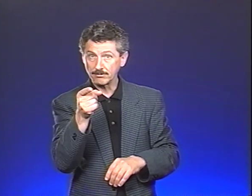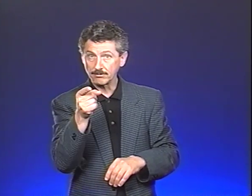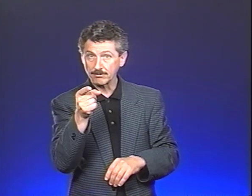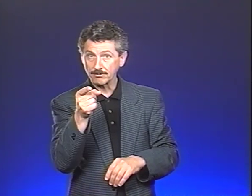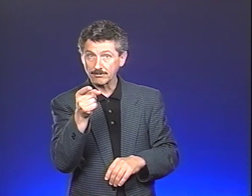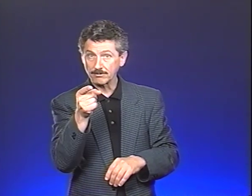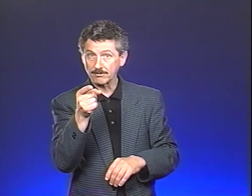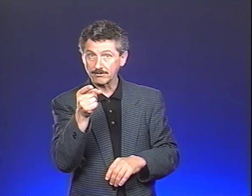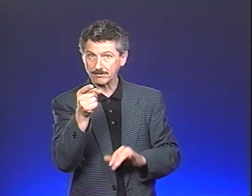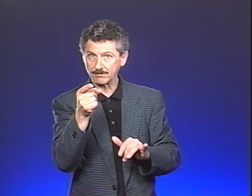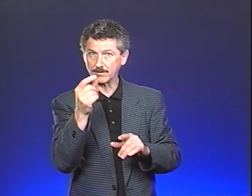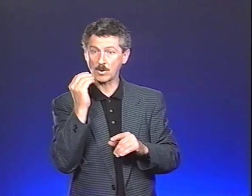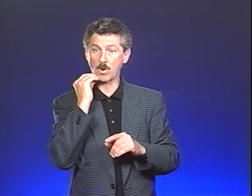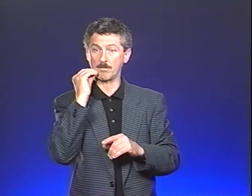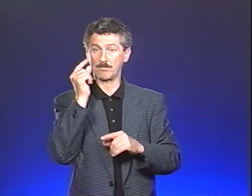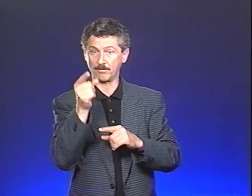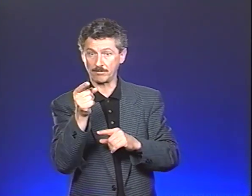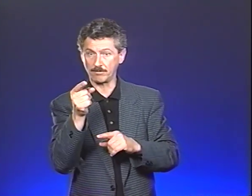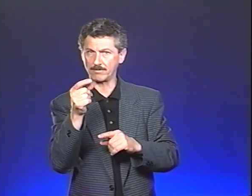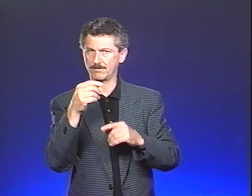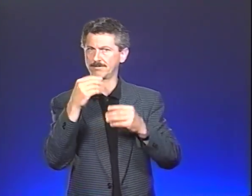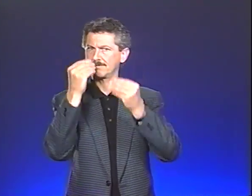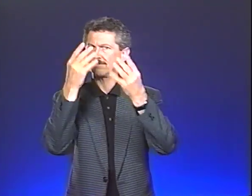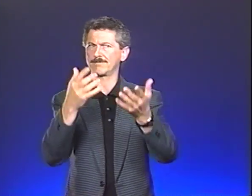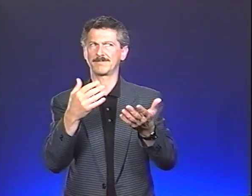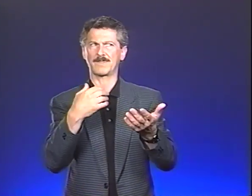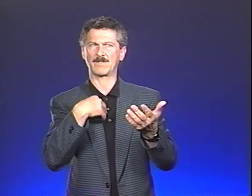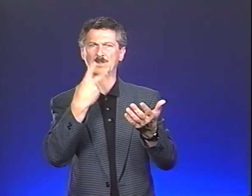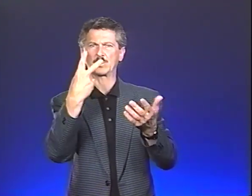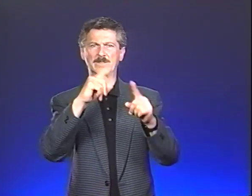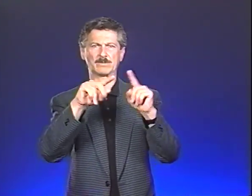meanings, depending on how it's produced.